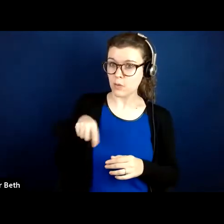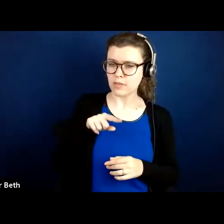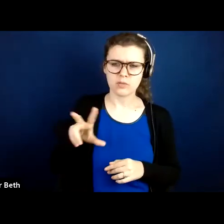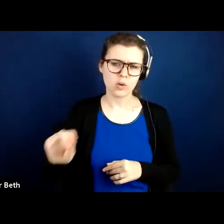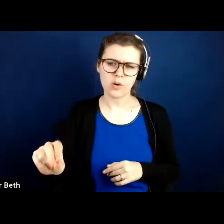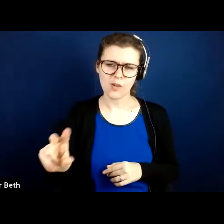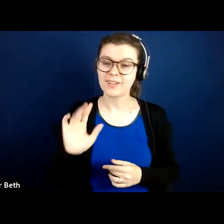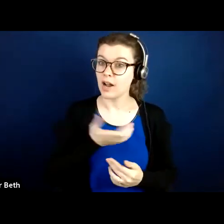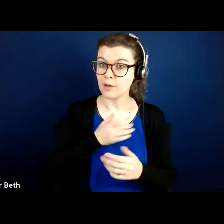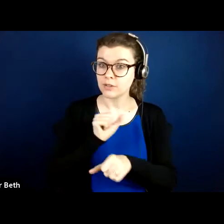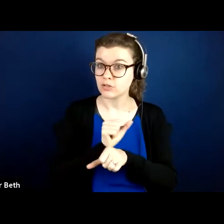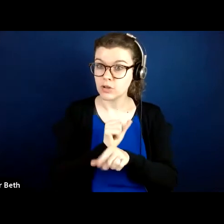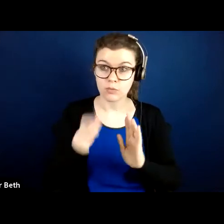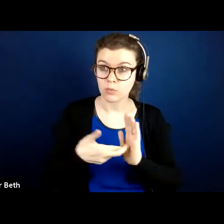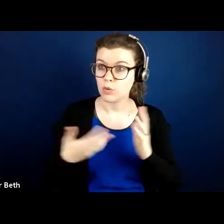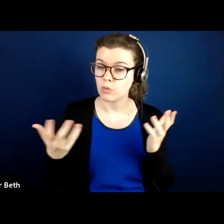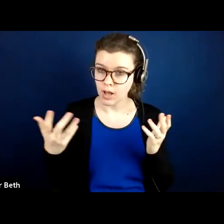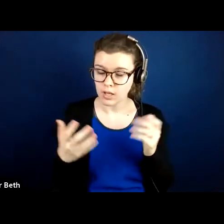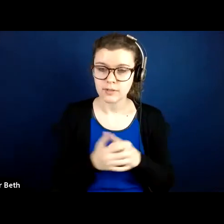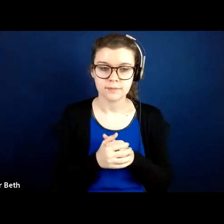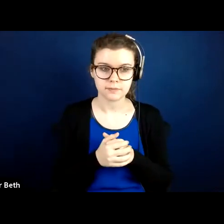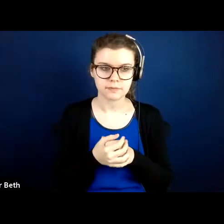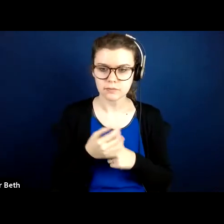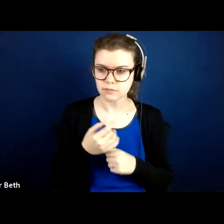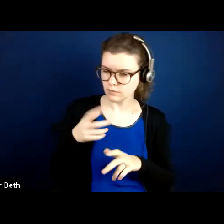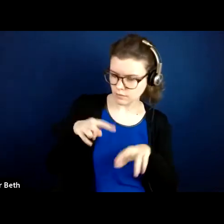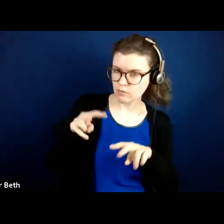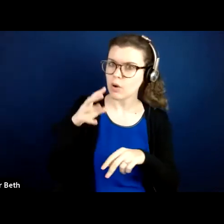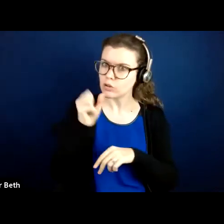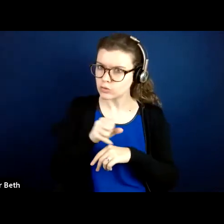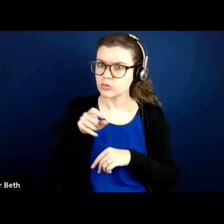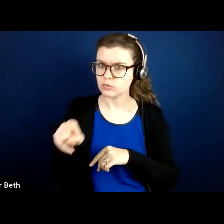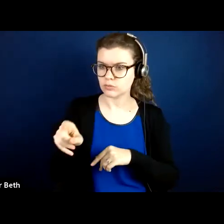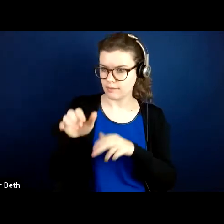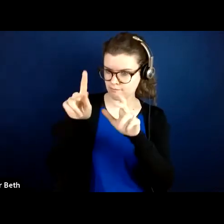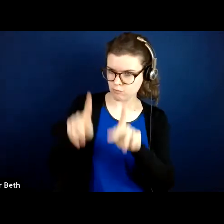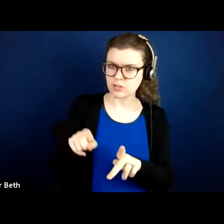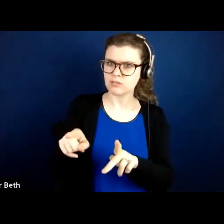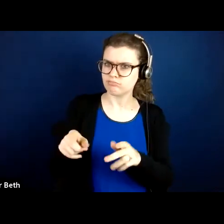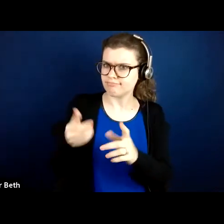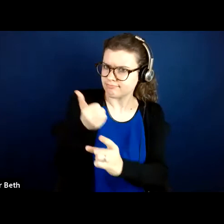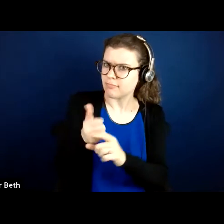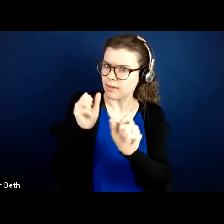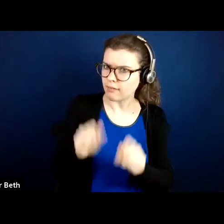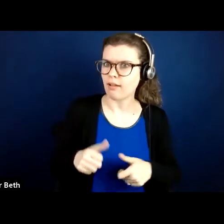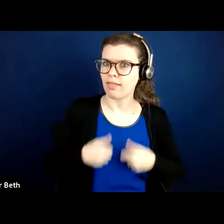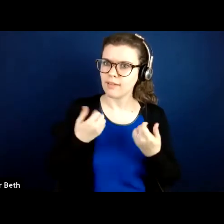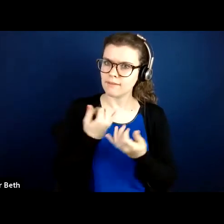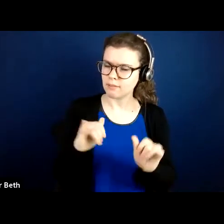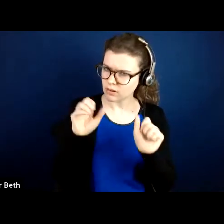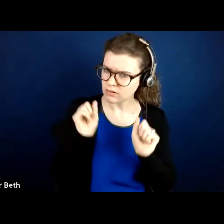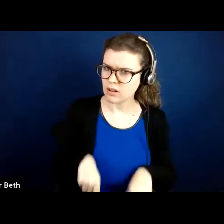job is to assume that people do have the innate capability to live